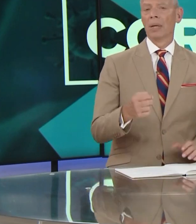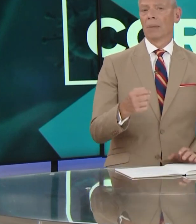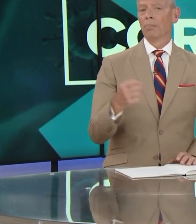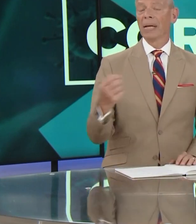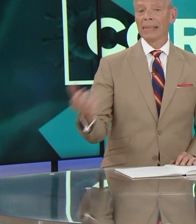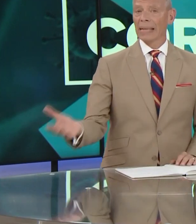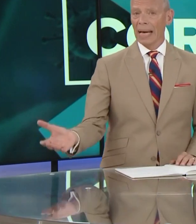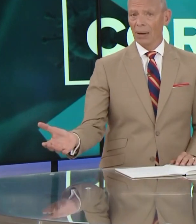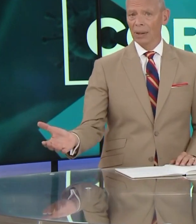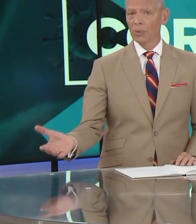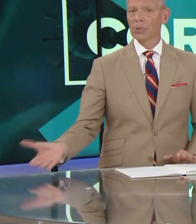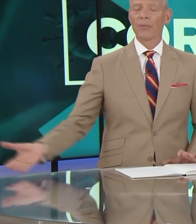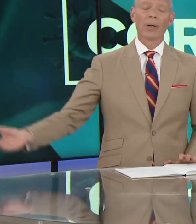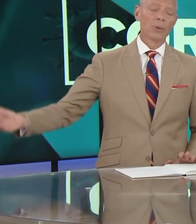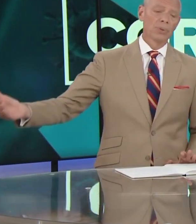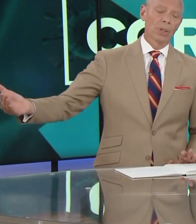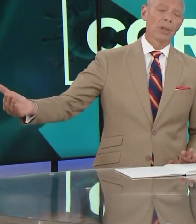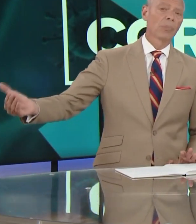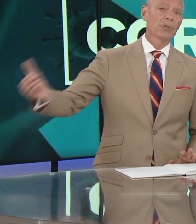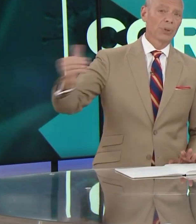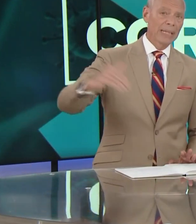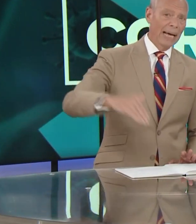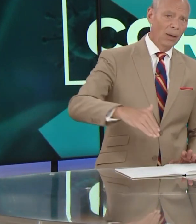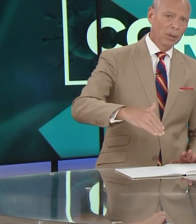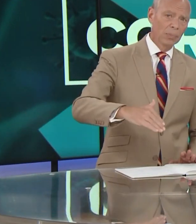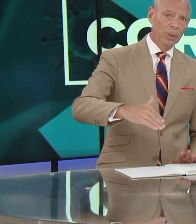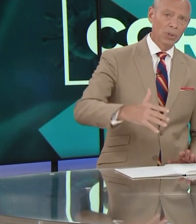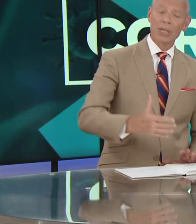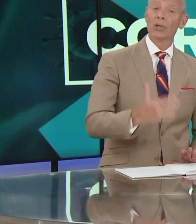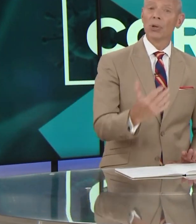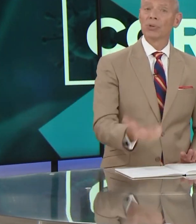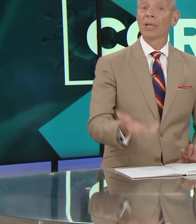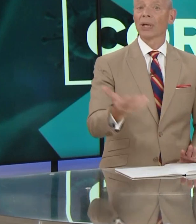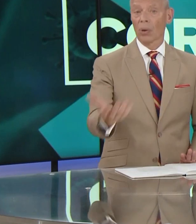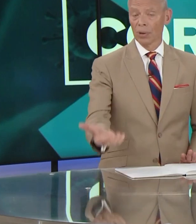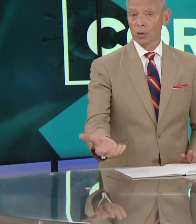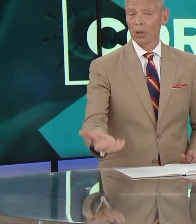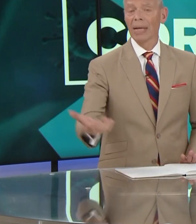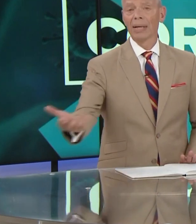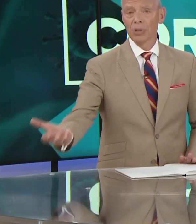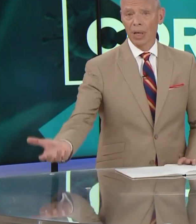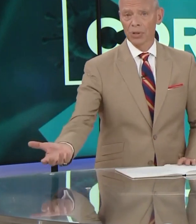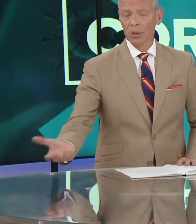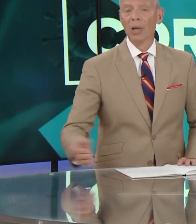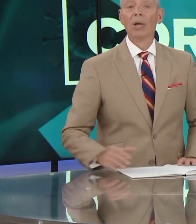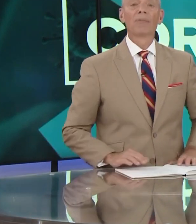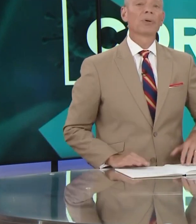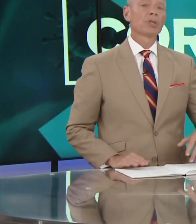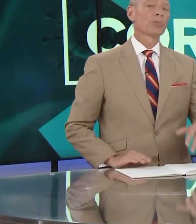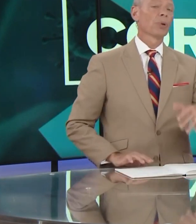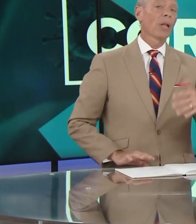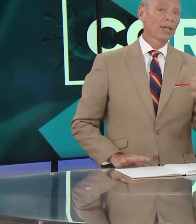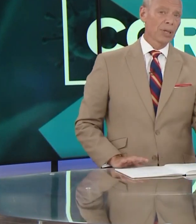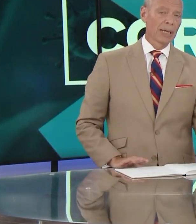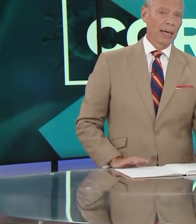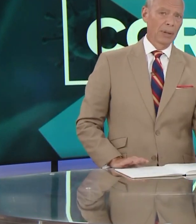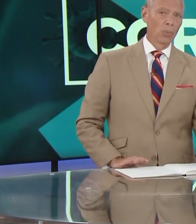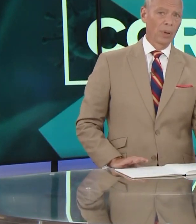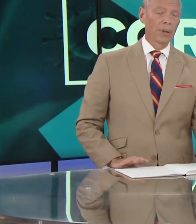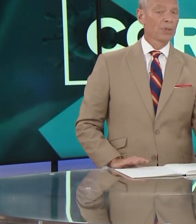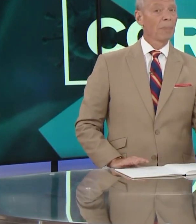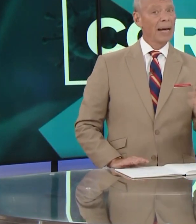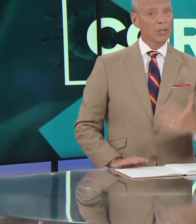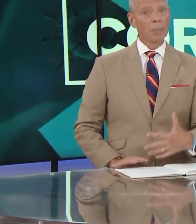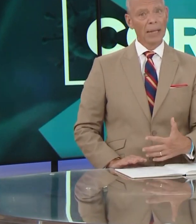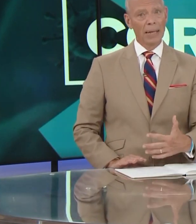up Benton County, whose numbers are down because he used encouragement and education, versus Pulaski County,